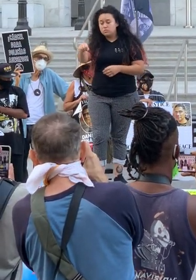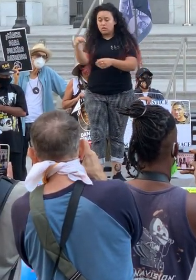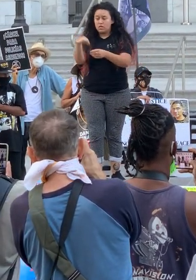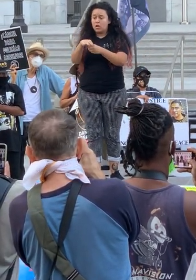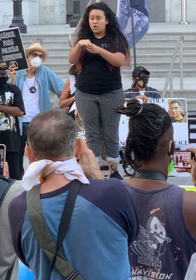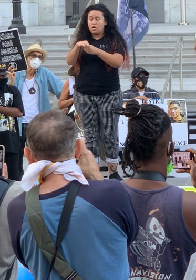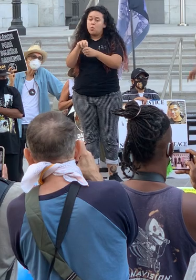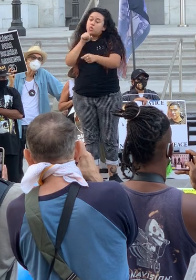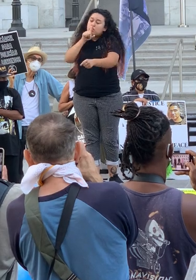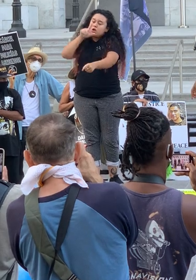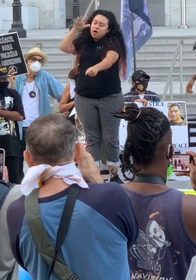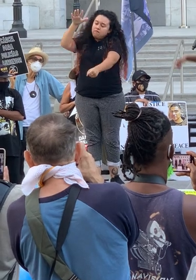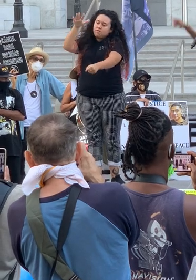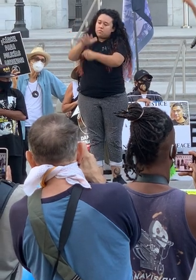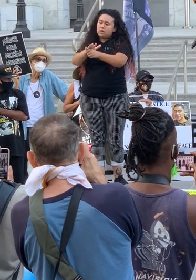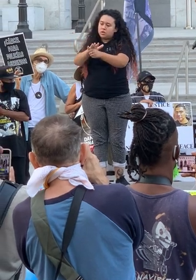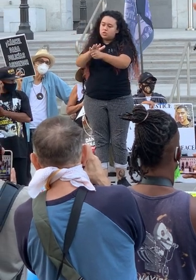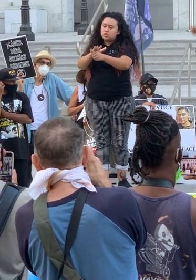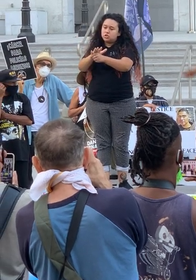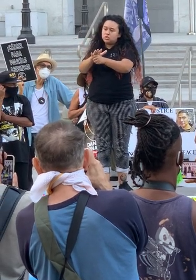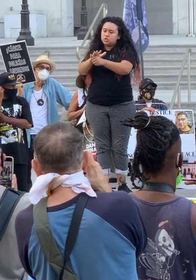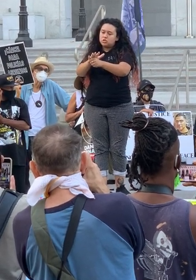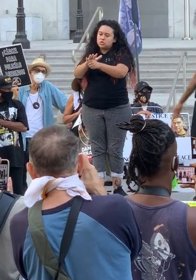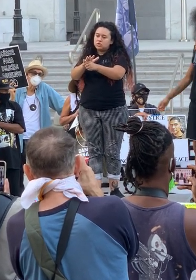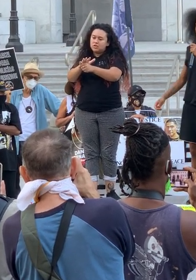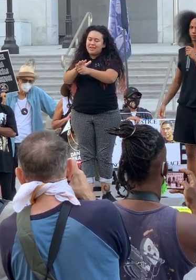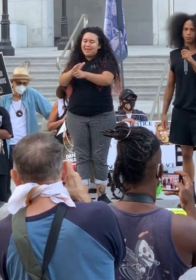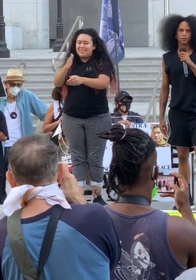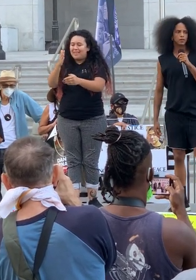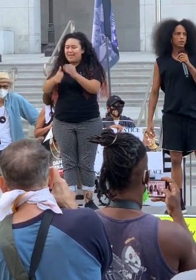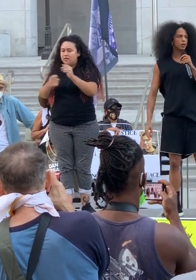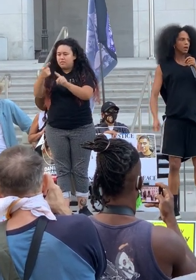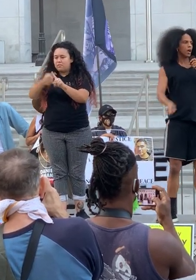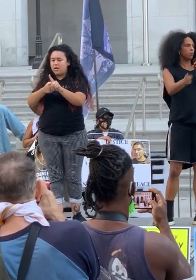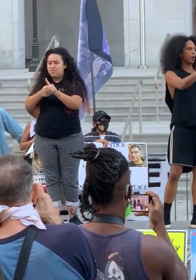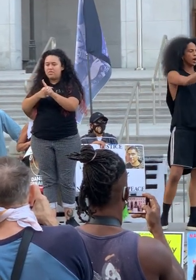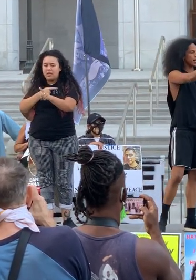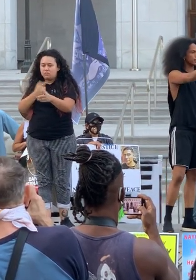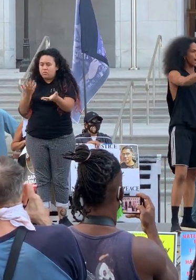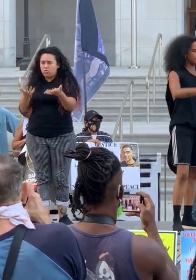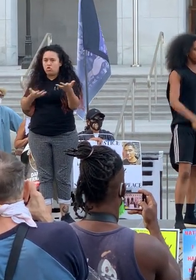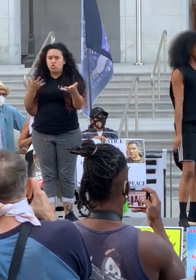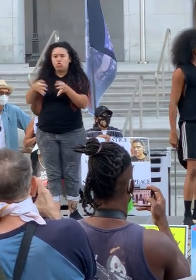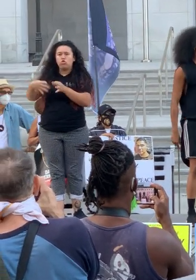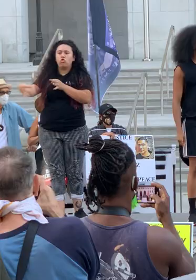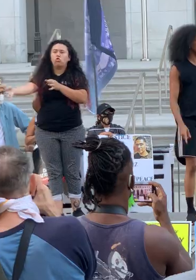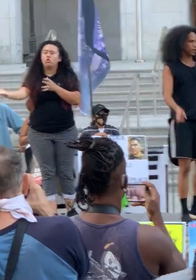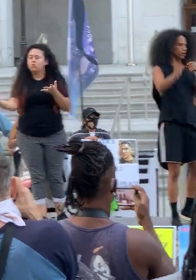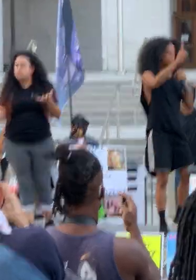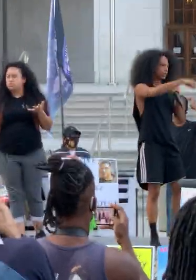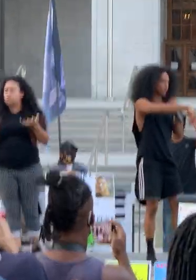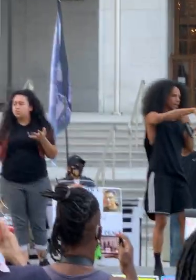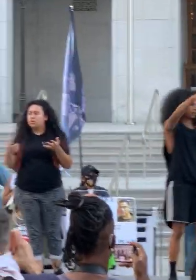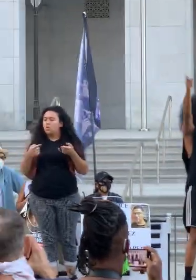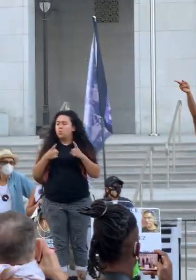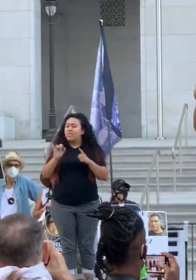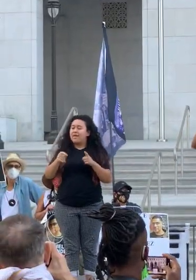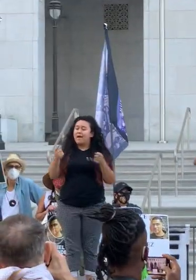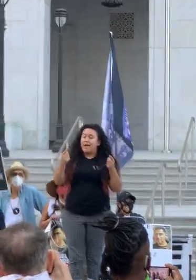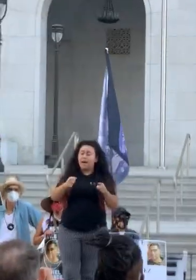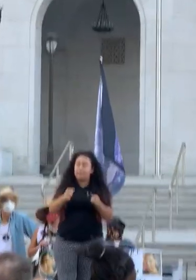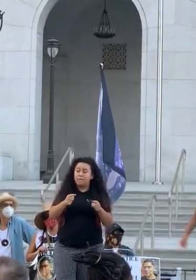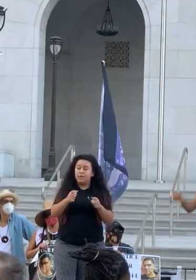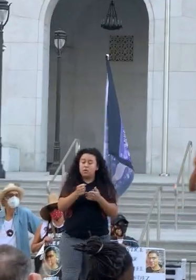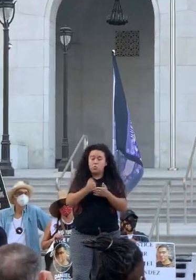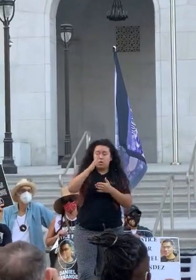the confirmation coming up at the end of the month. And while that is happening, billionaires continue